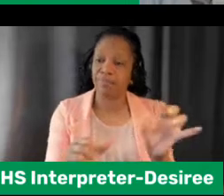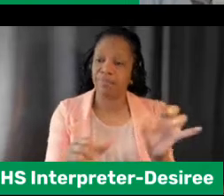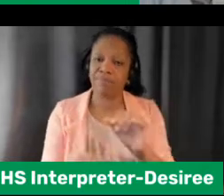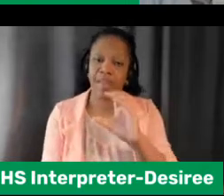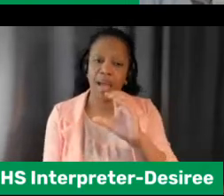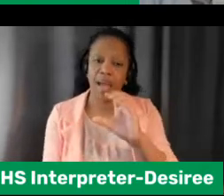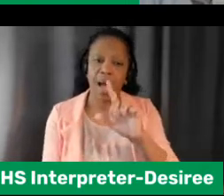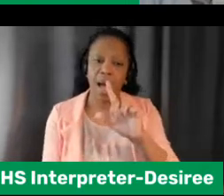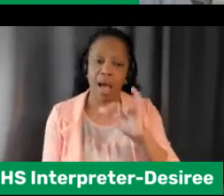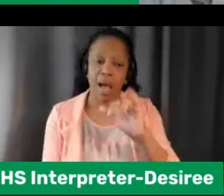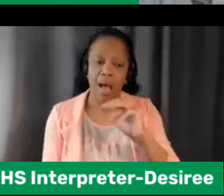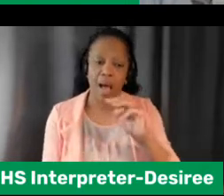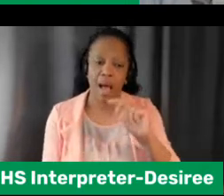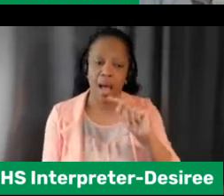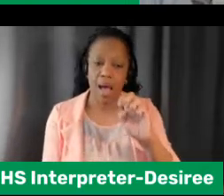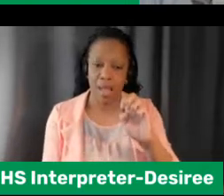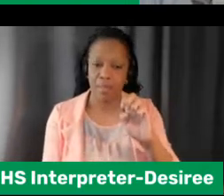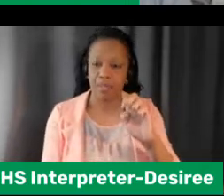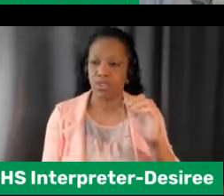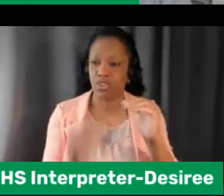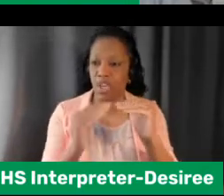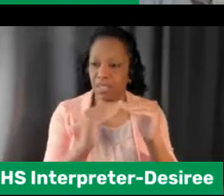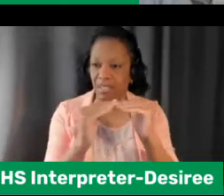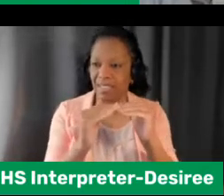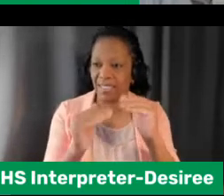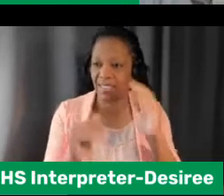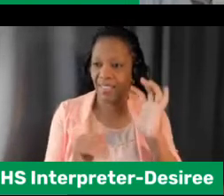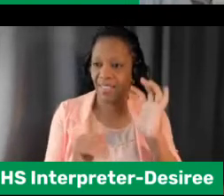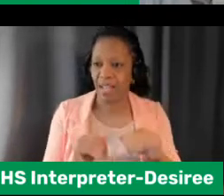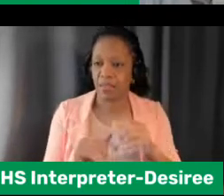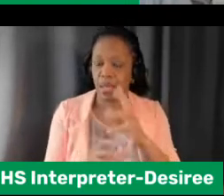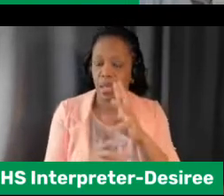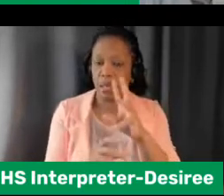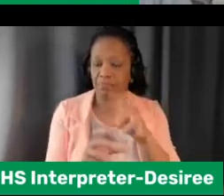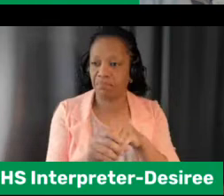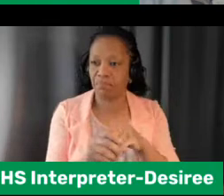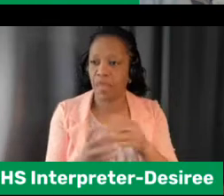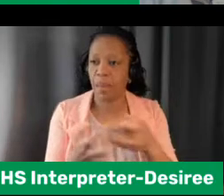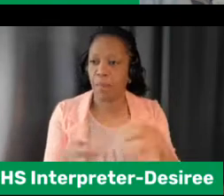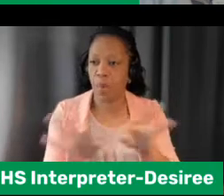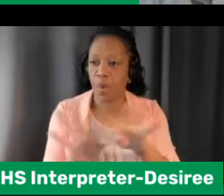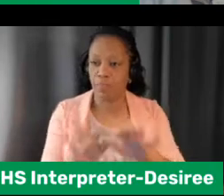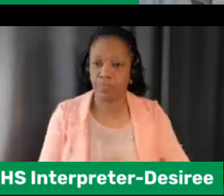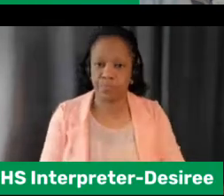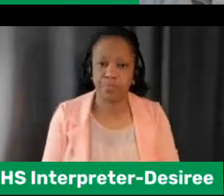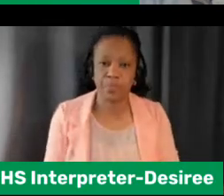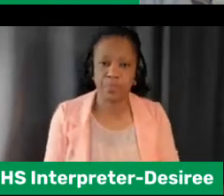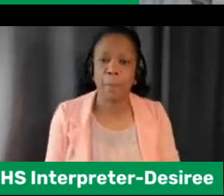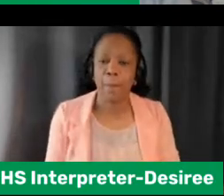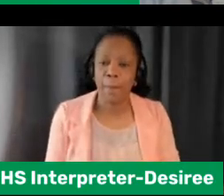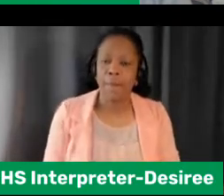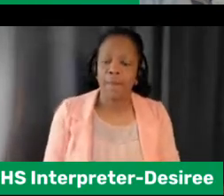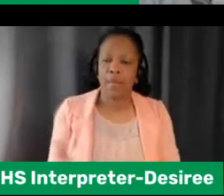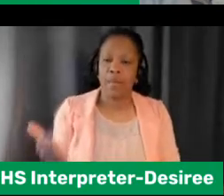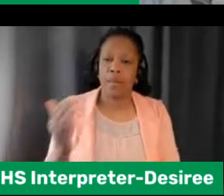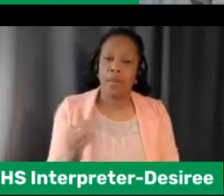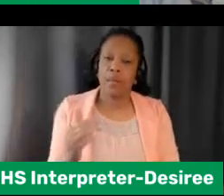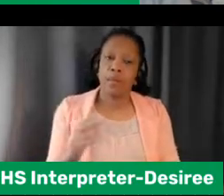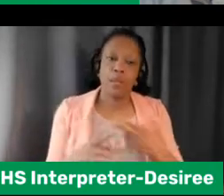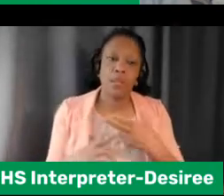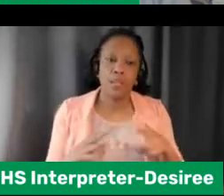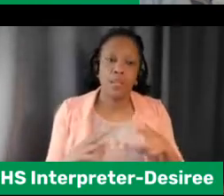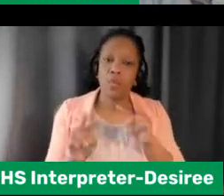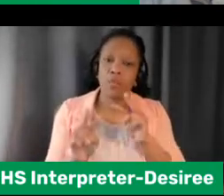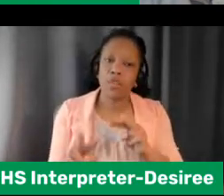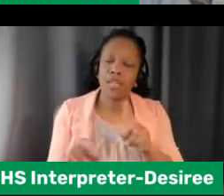the solidarity economy movement. And just a little brief look at the different ways